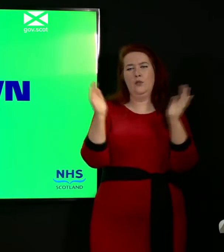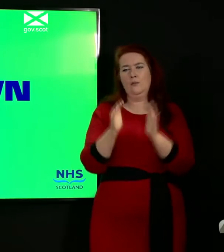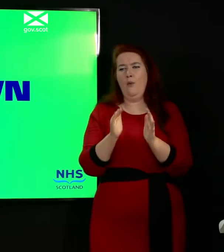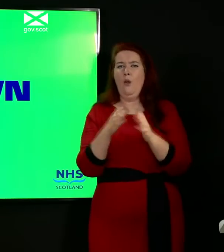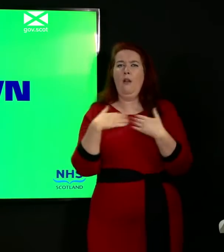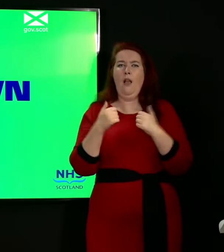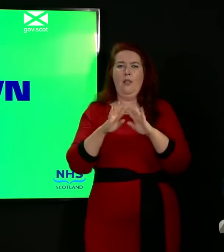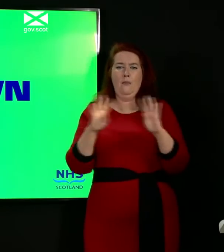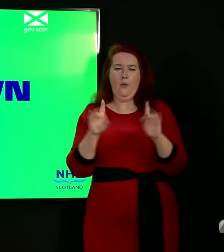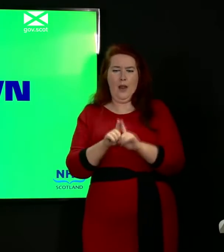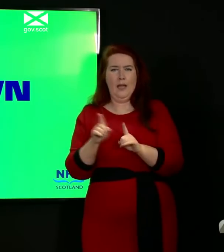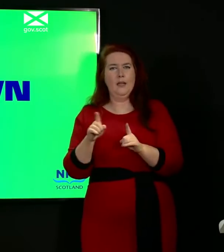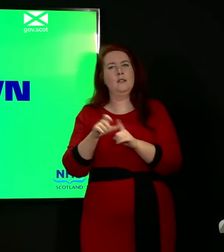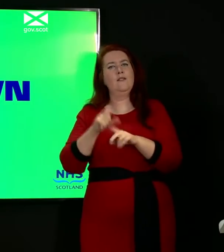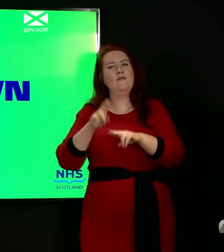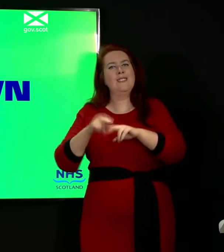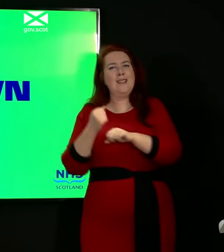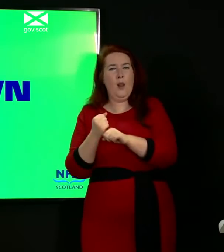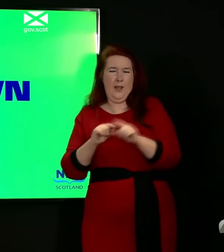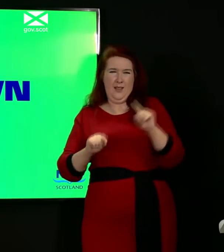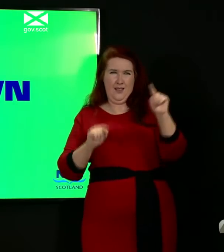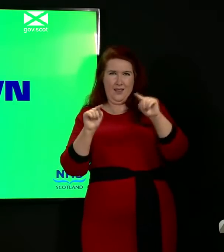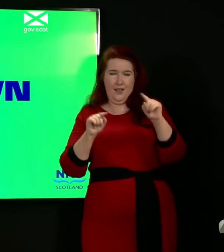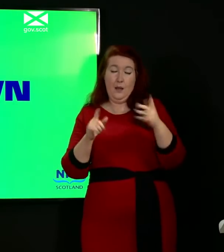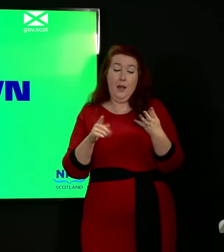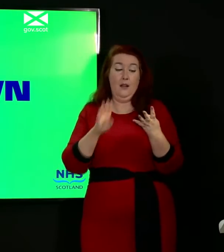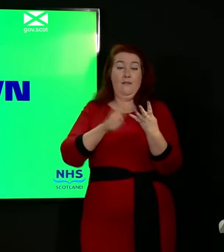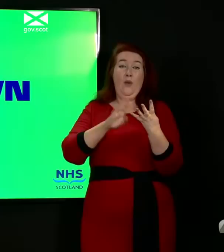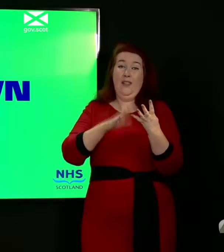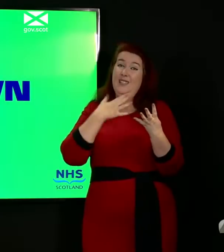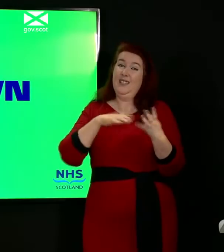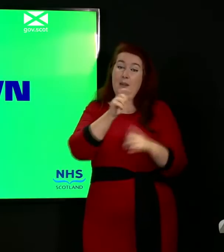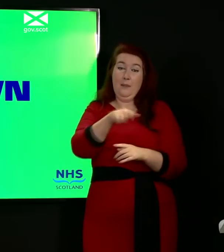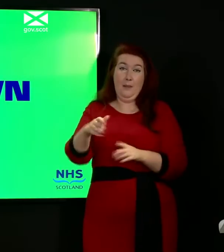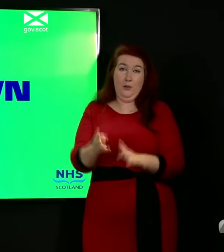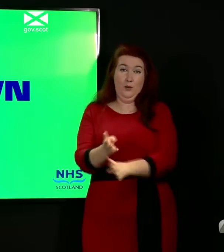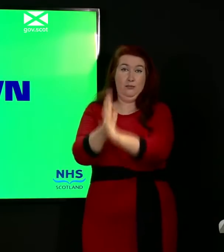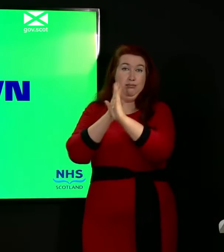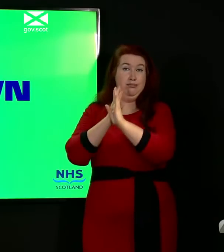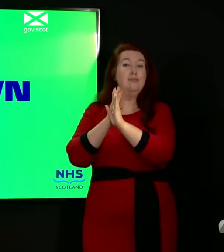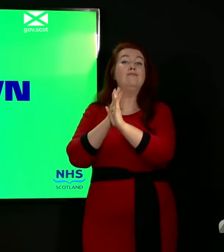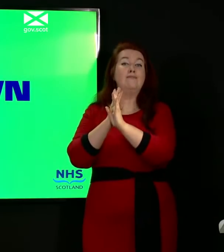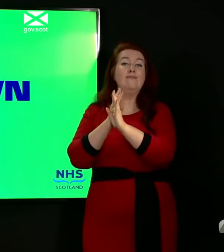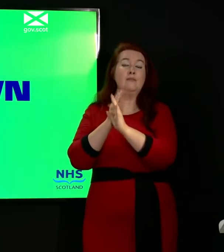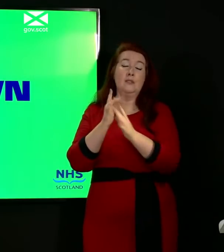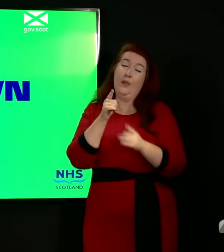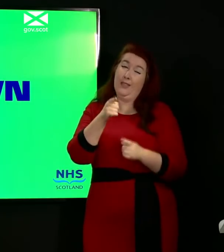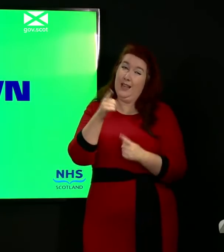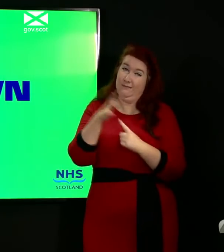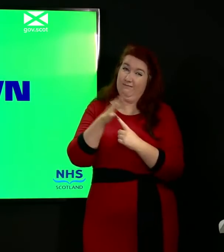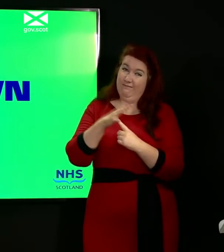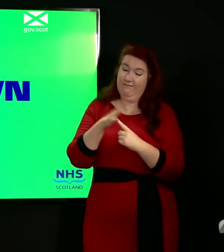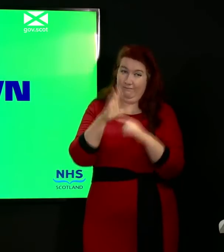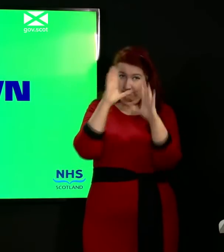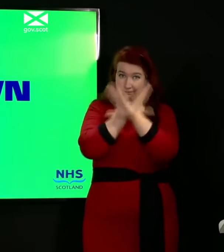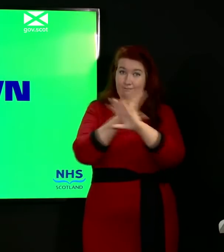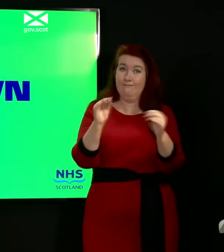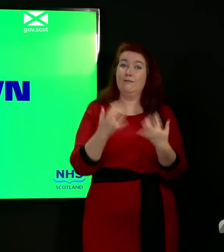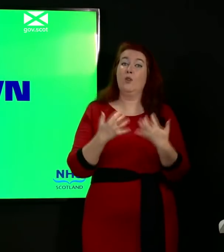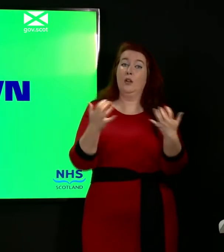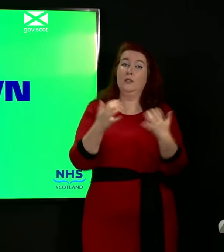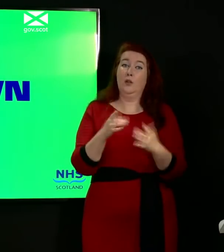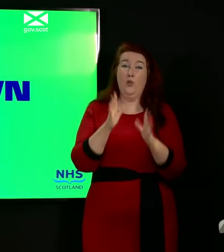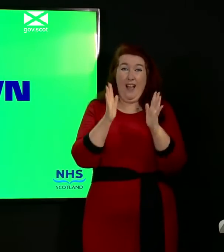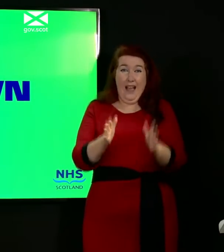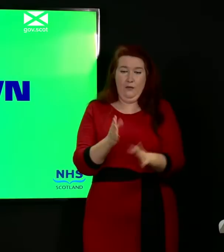board the size of Dumfries and Galloway. And you need people to turn up. And that's, I think, one of the key messages for the public. You